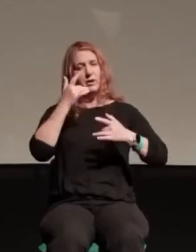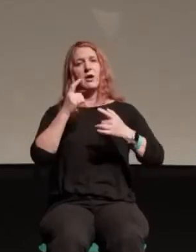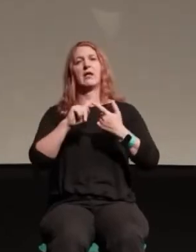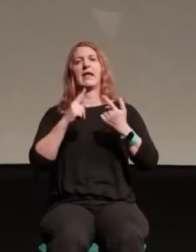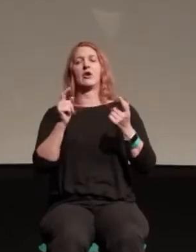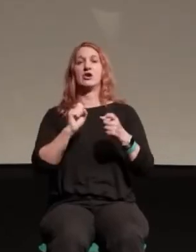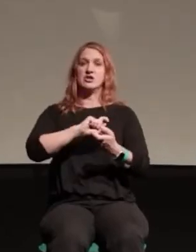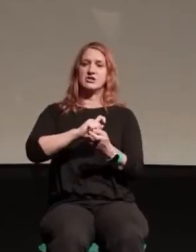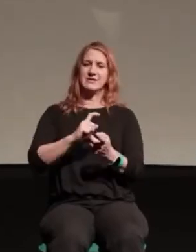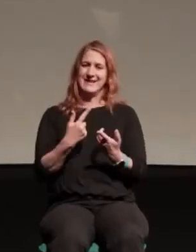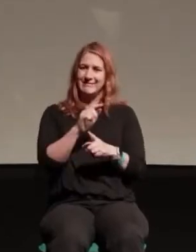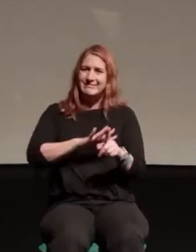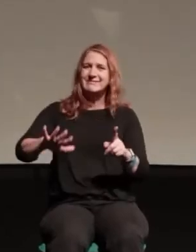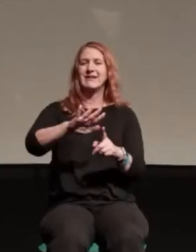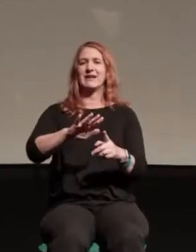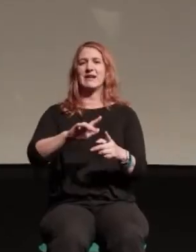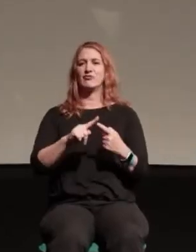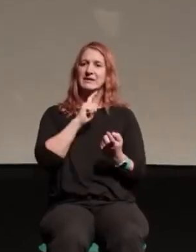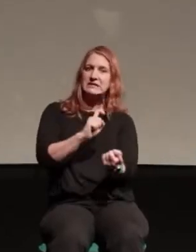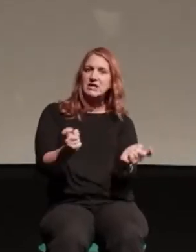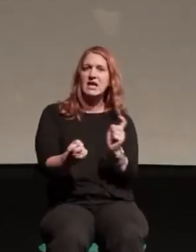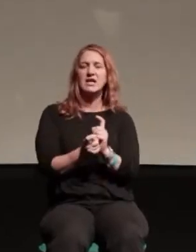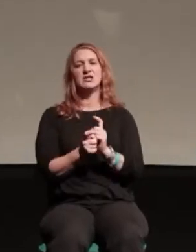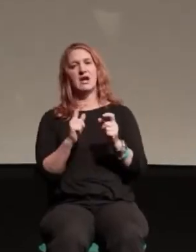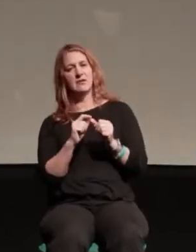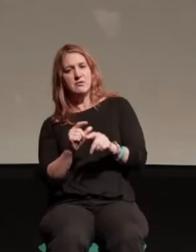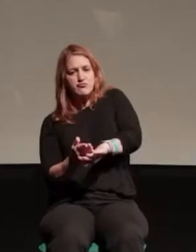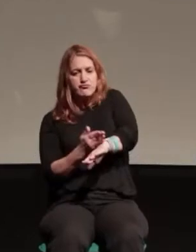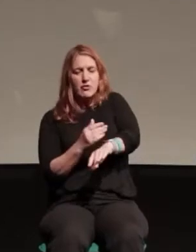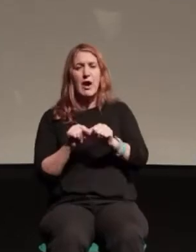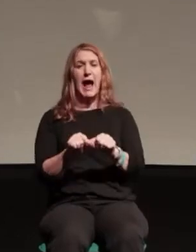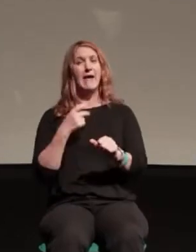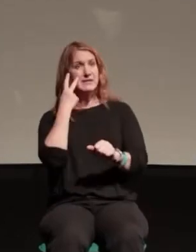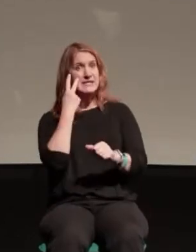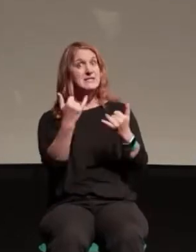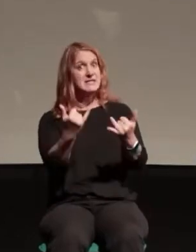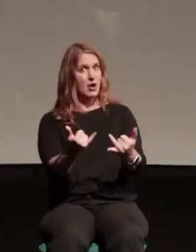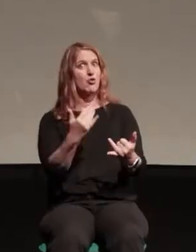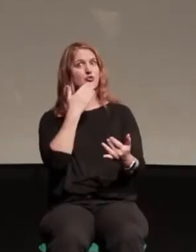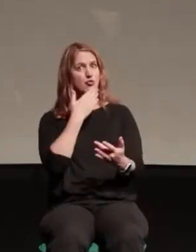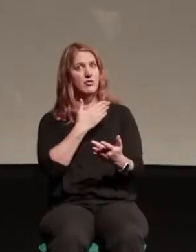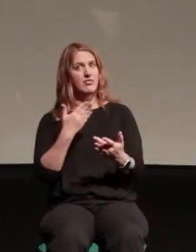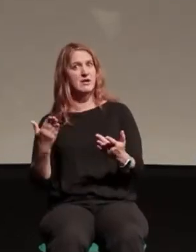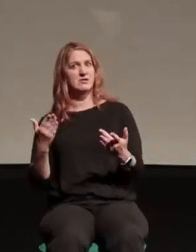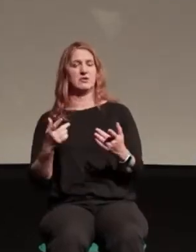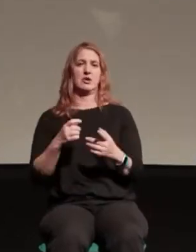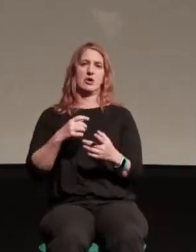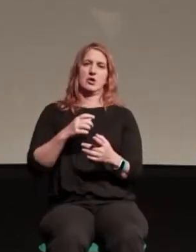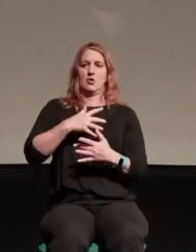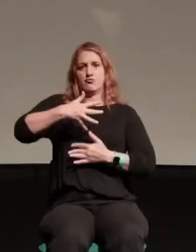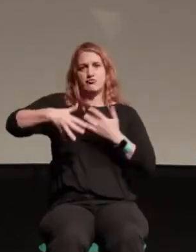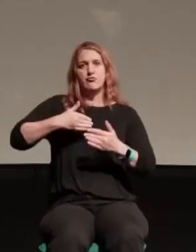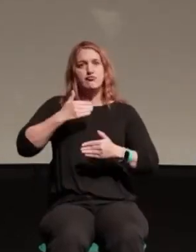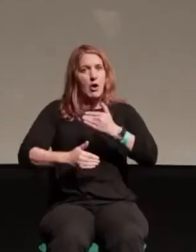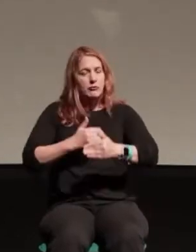change that landscape and push things forward. And I've seen good movements now in that, and I hope to continue